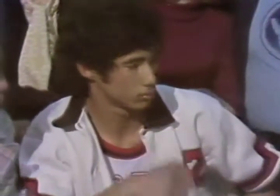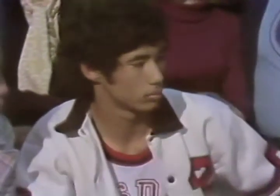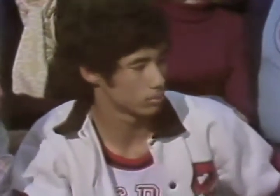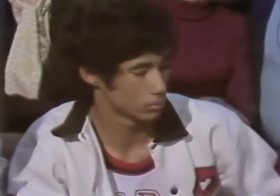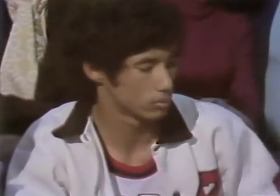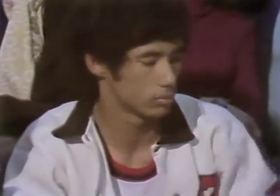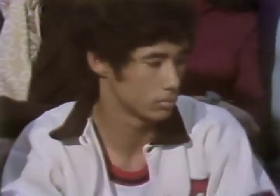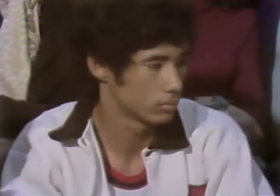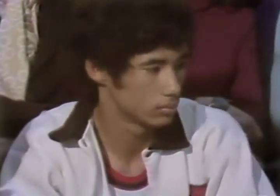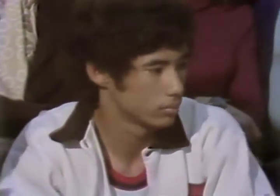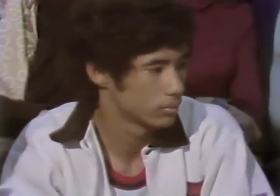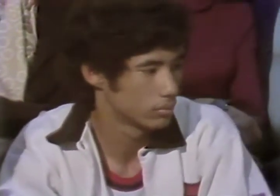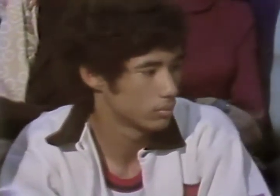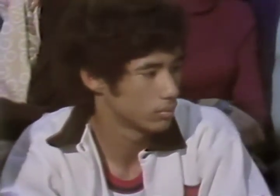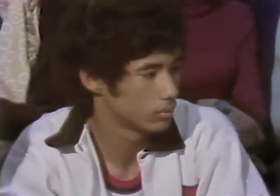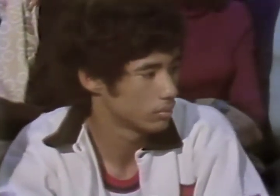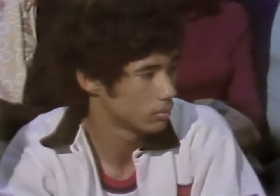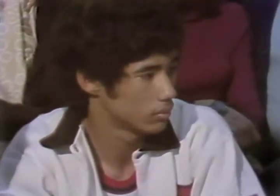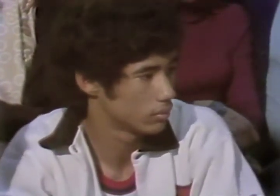Yes. Can you tell me what they are?